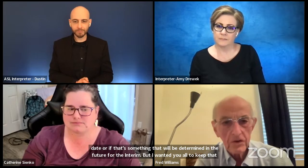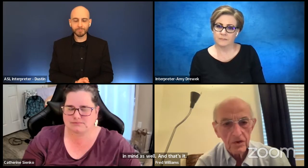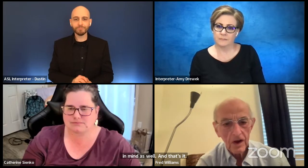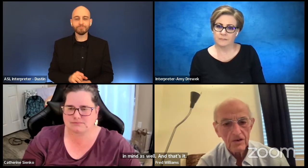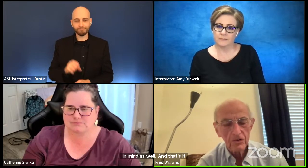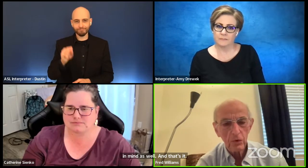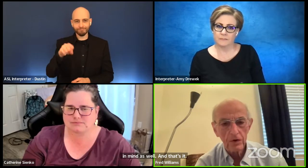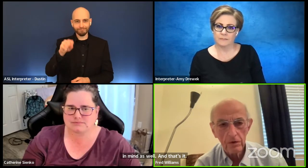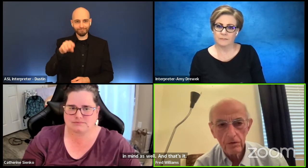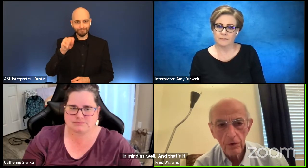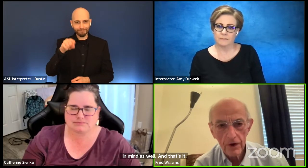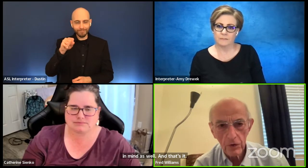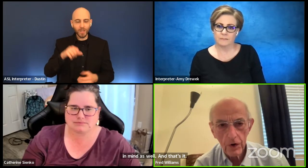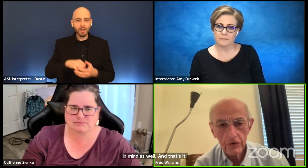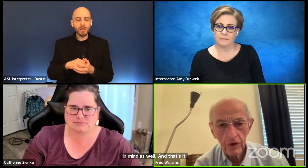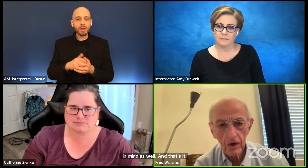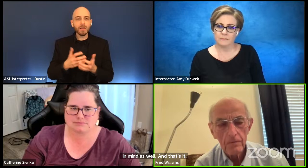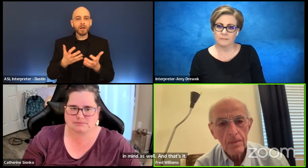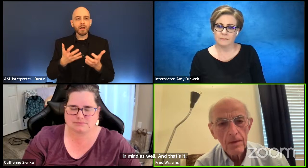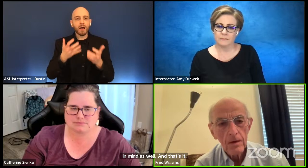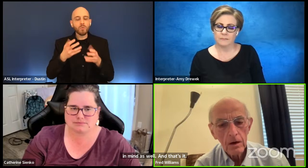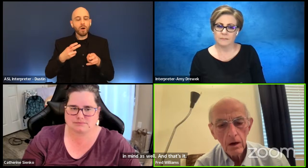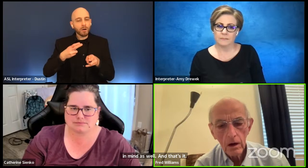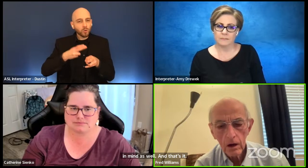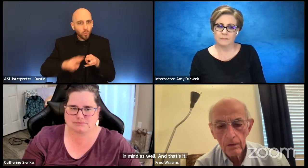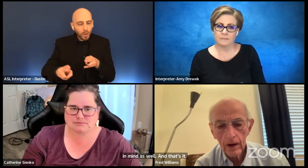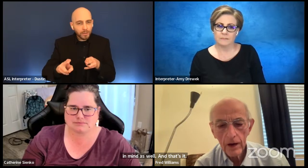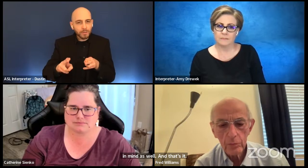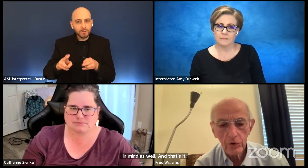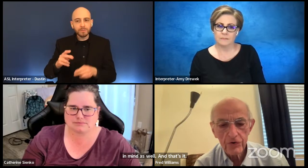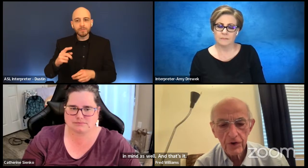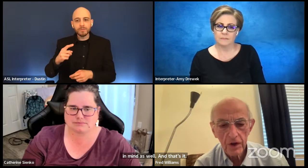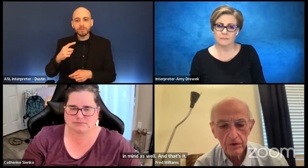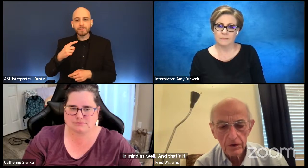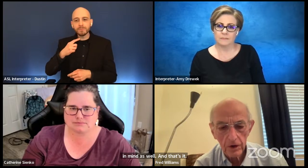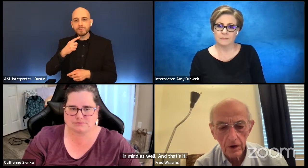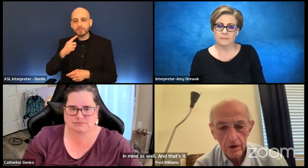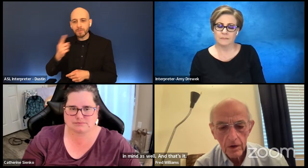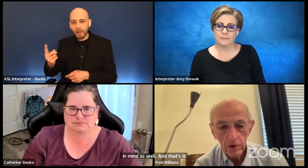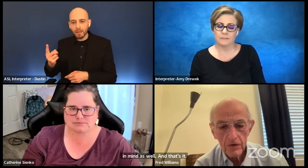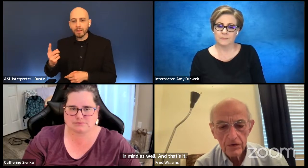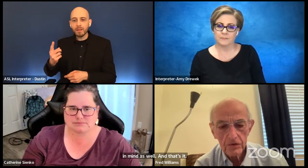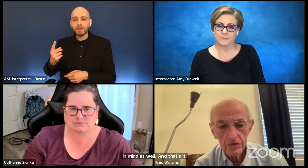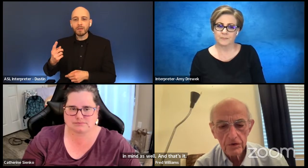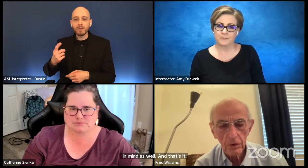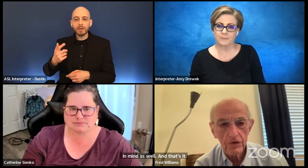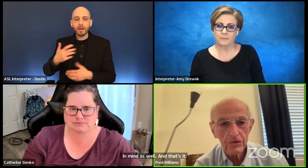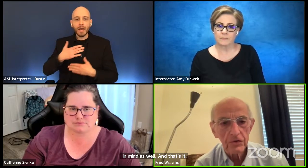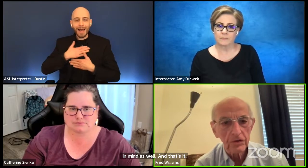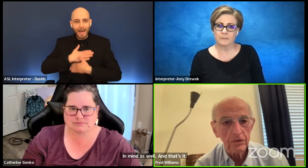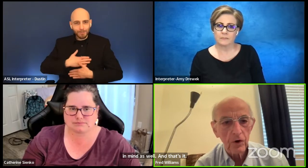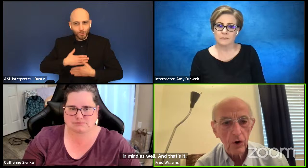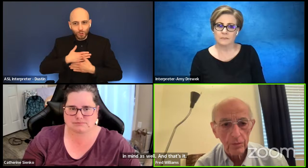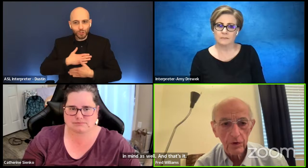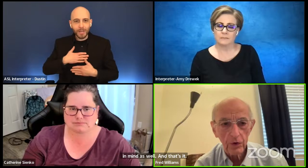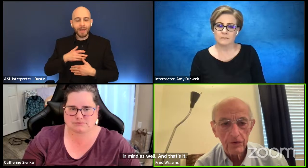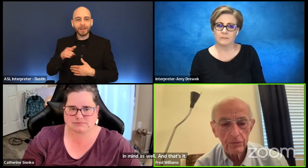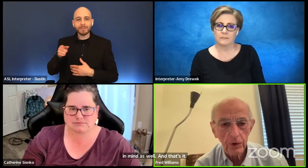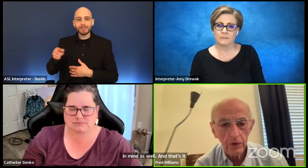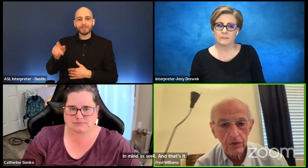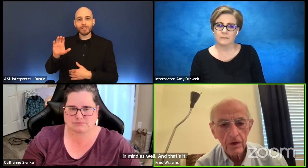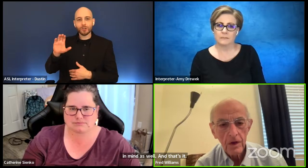Yes, I just want to right quick say I appreciate the patience and the graciousness of